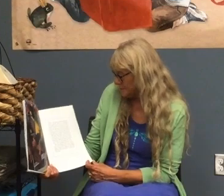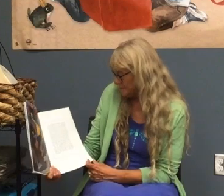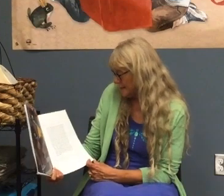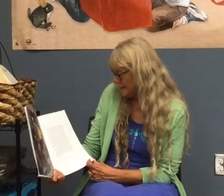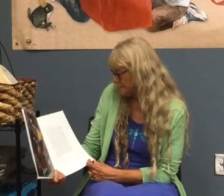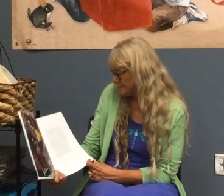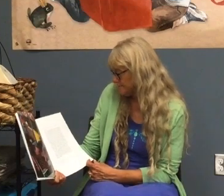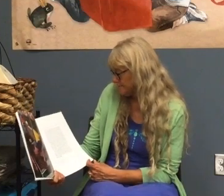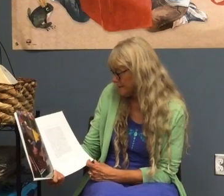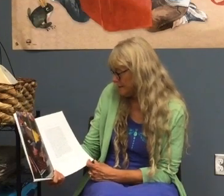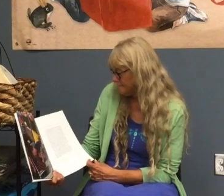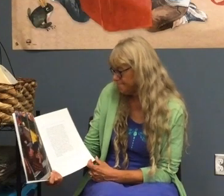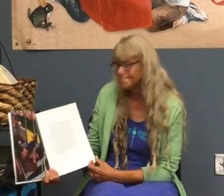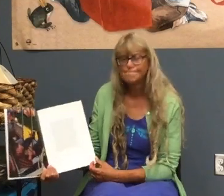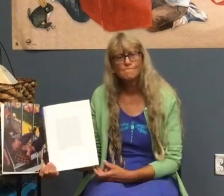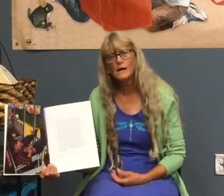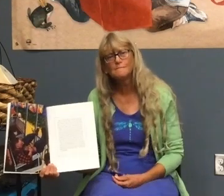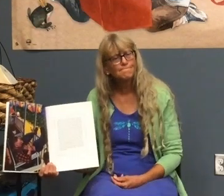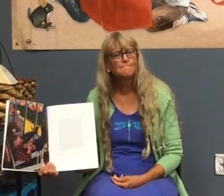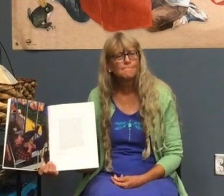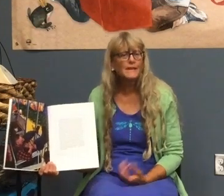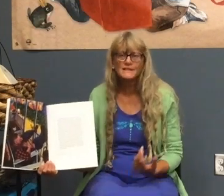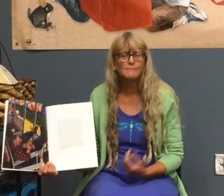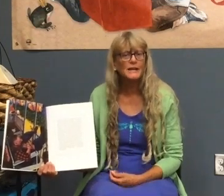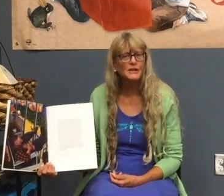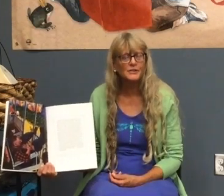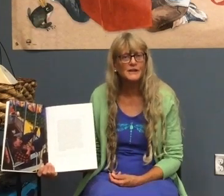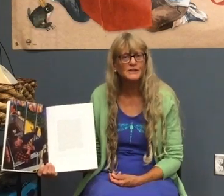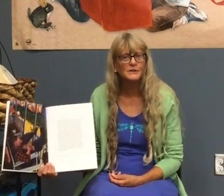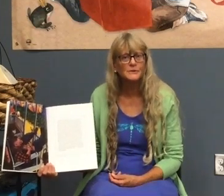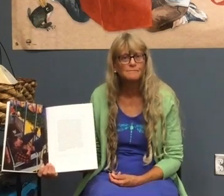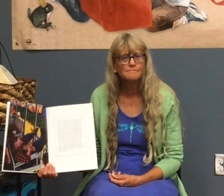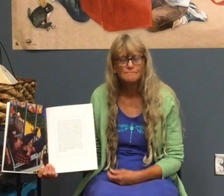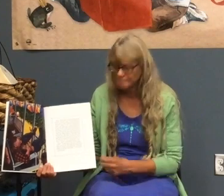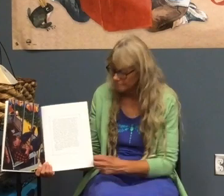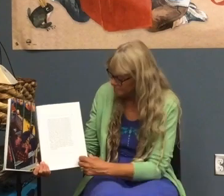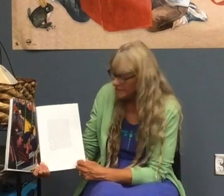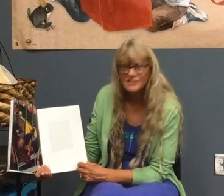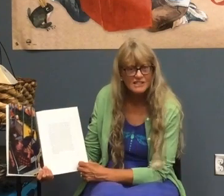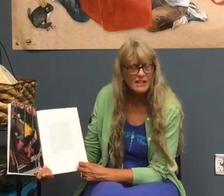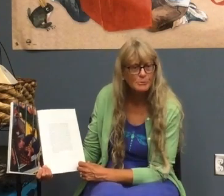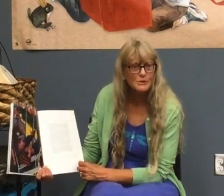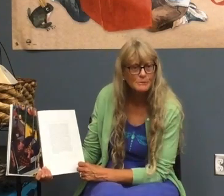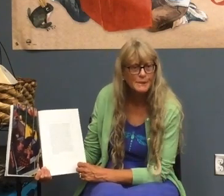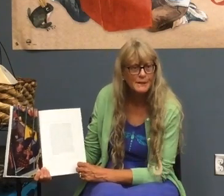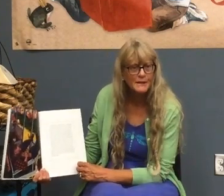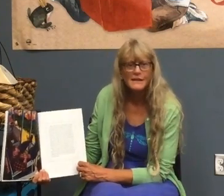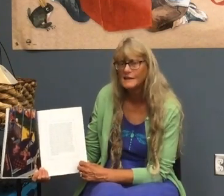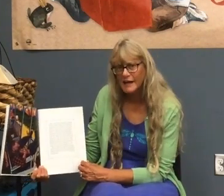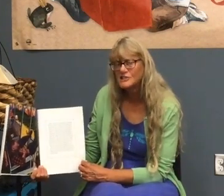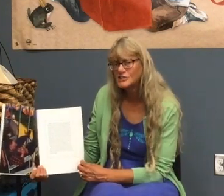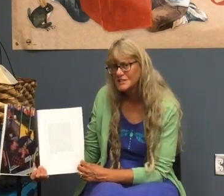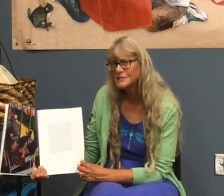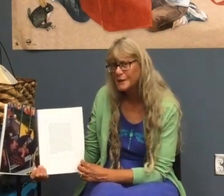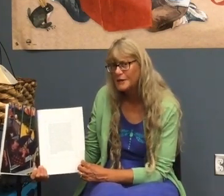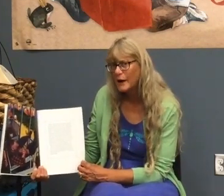loud sometimes. And, well, that's a mighty good thing to do. He just let a person be. He